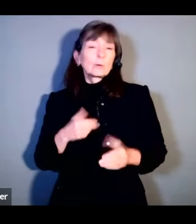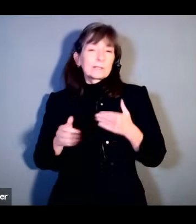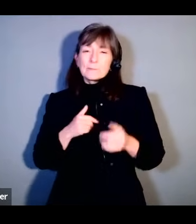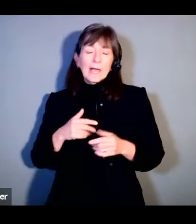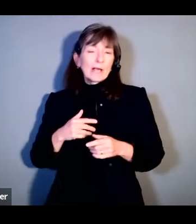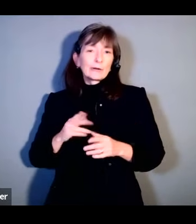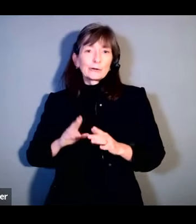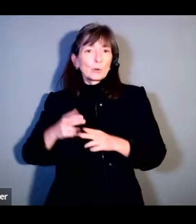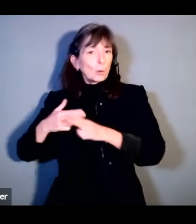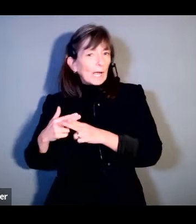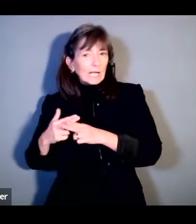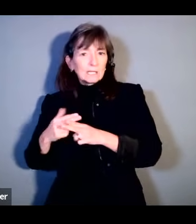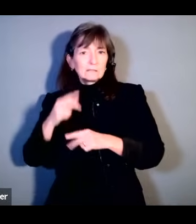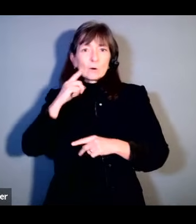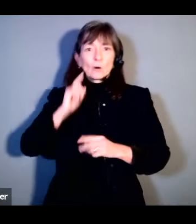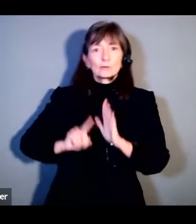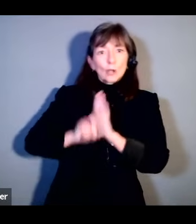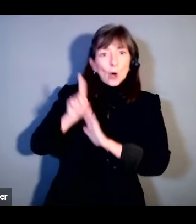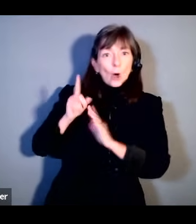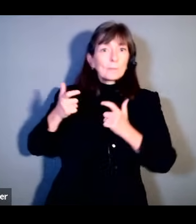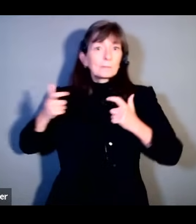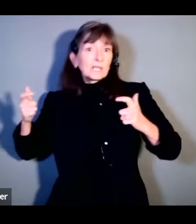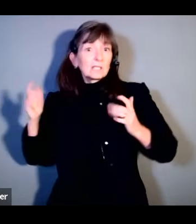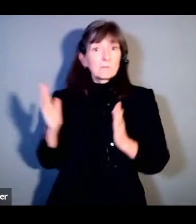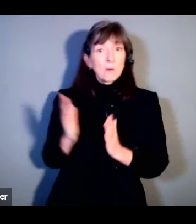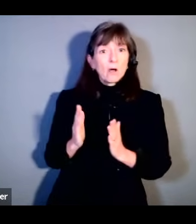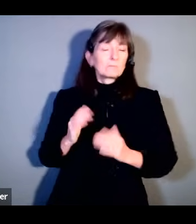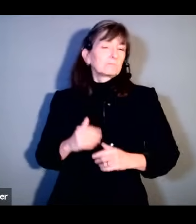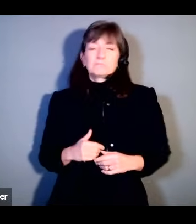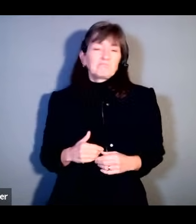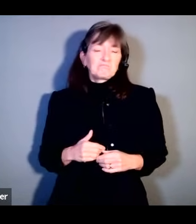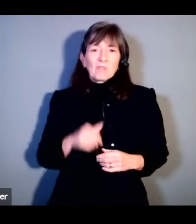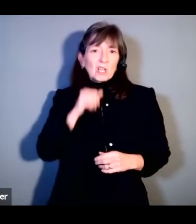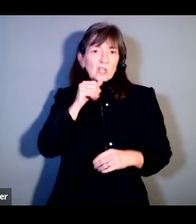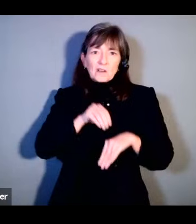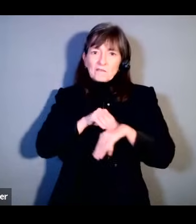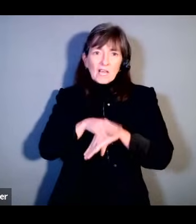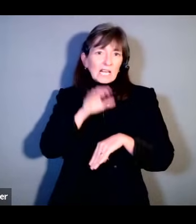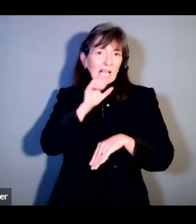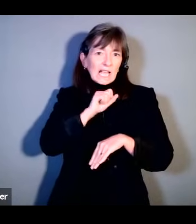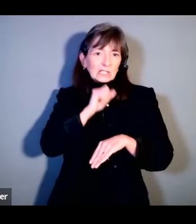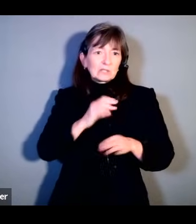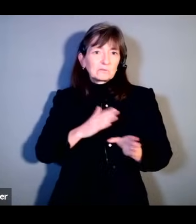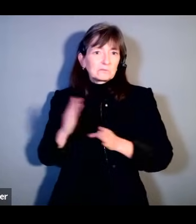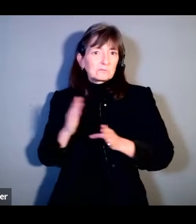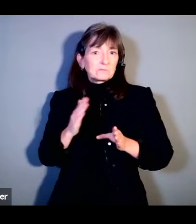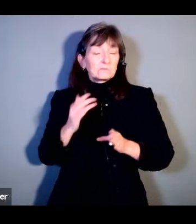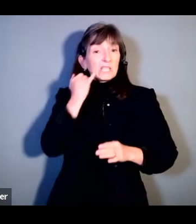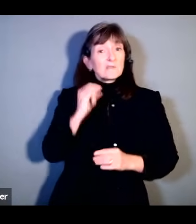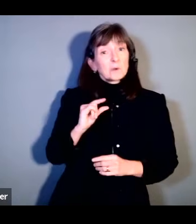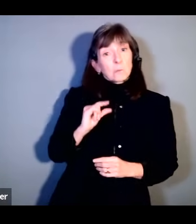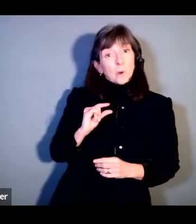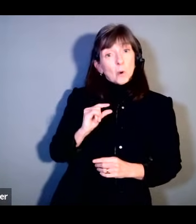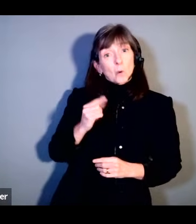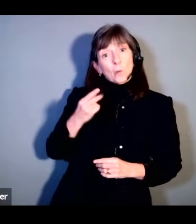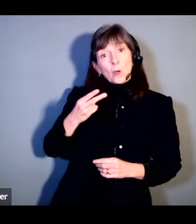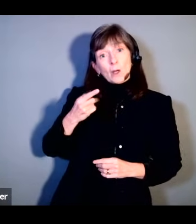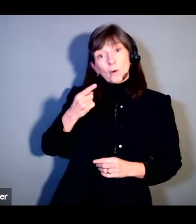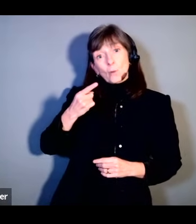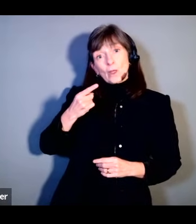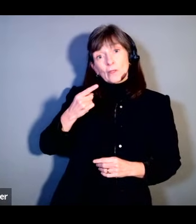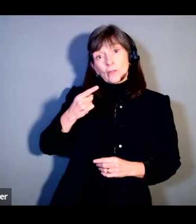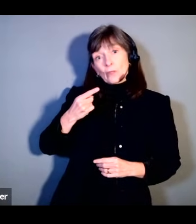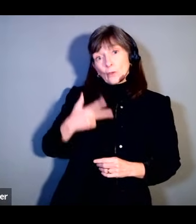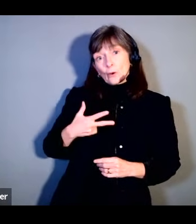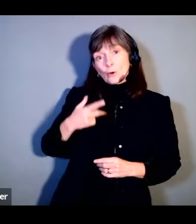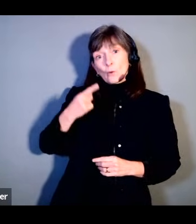So, you know, the immune response should still be triggered and be just as robust.